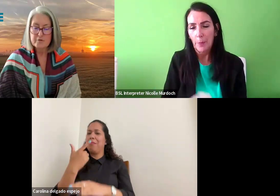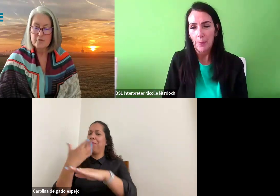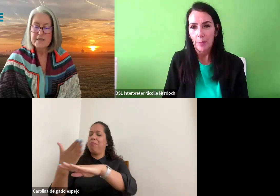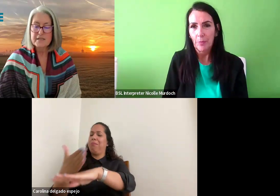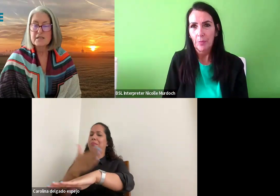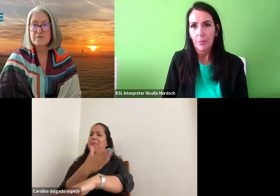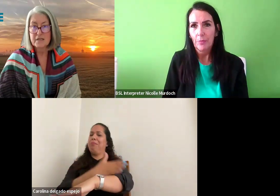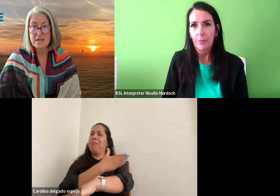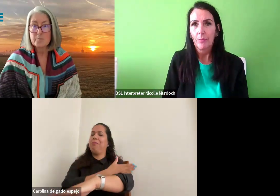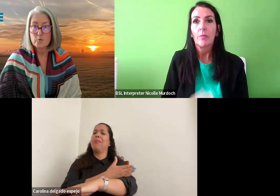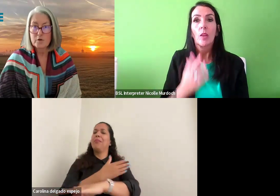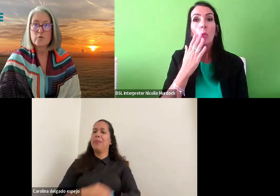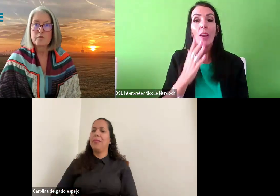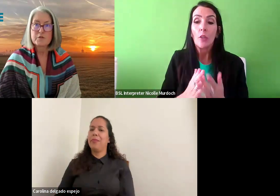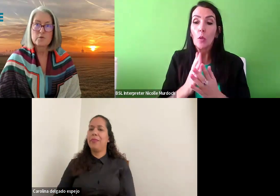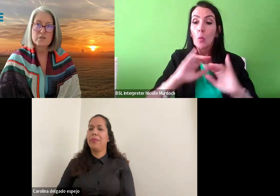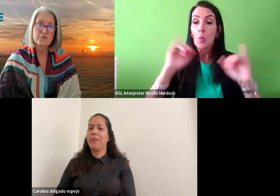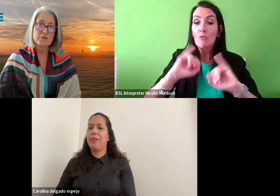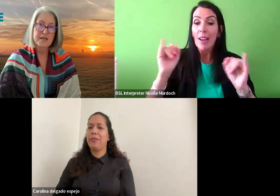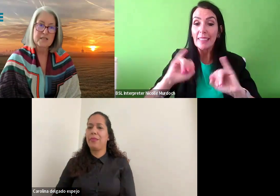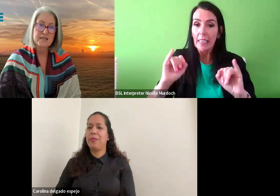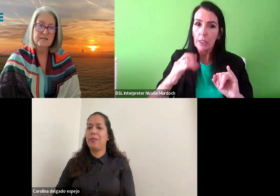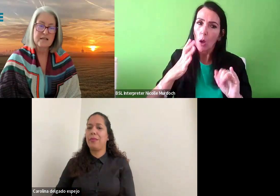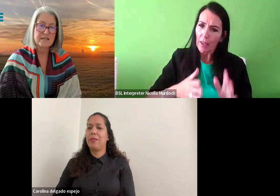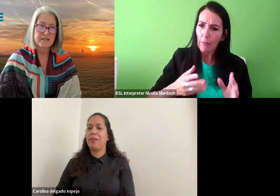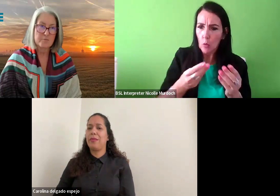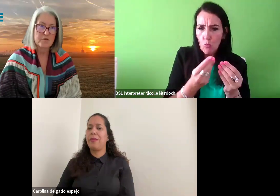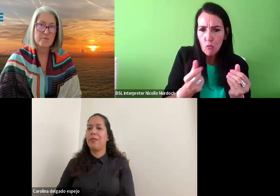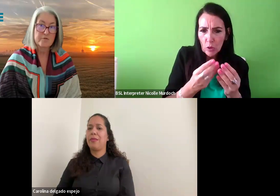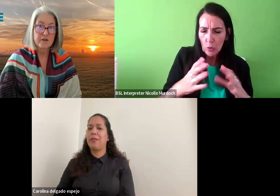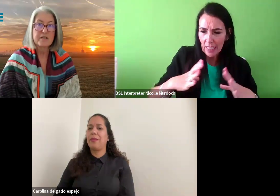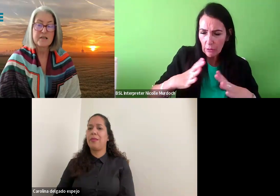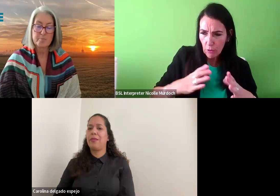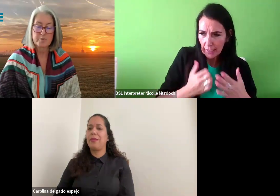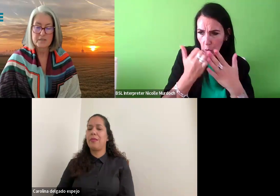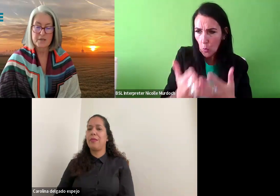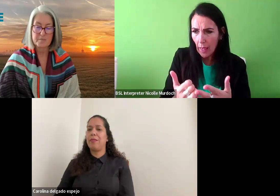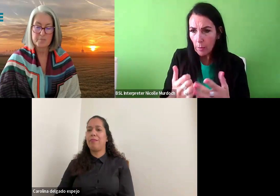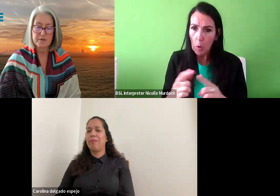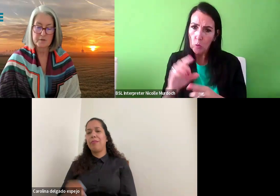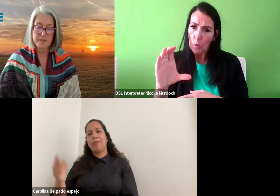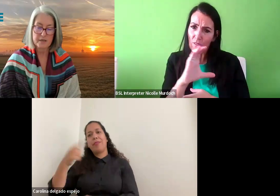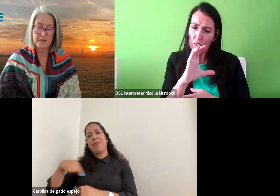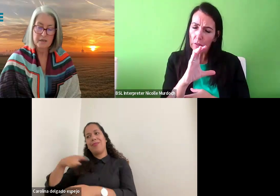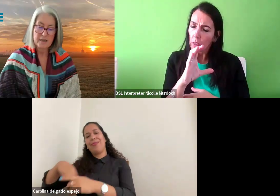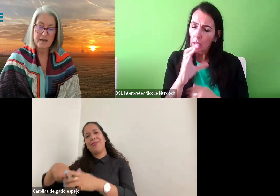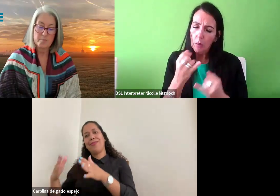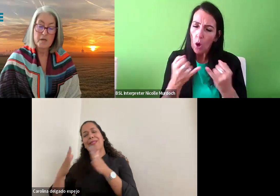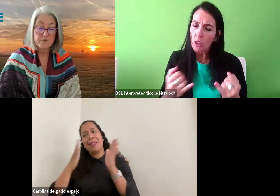of multi-crisis, needing more and more resources to address that, and at the same time, the funding gap is becoming bigger and